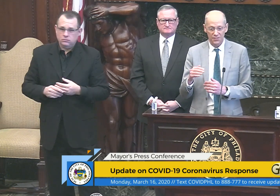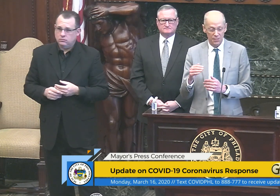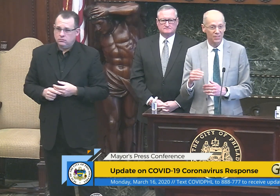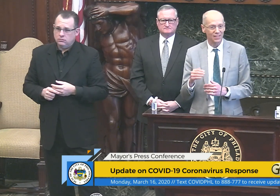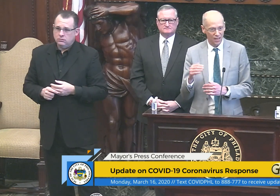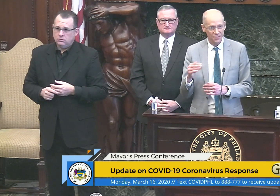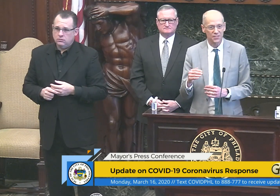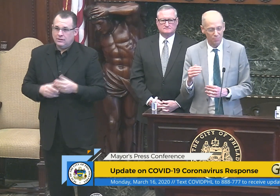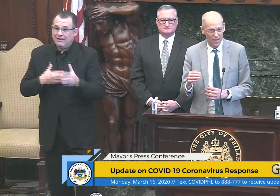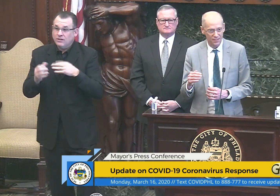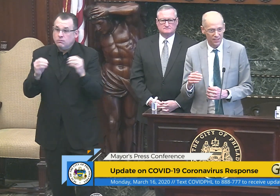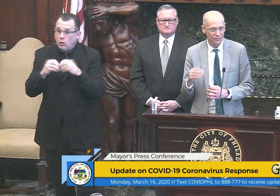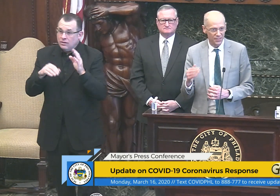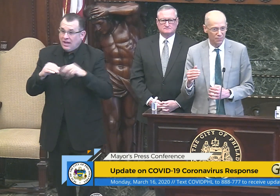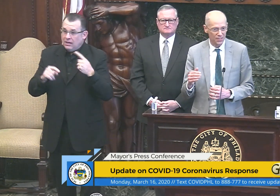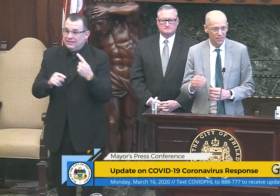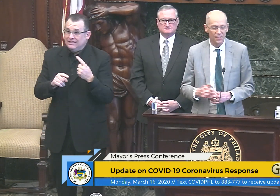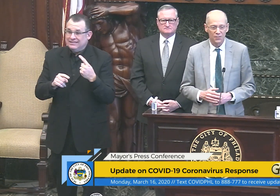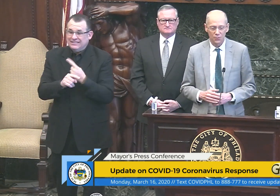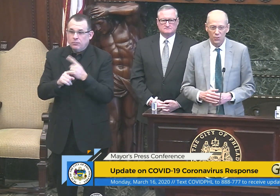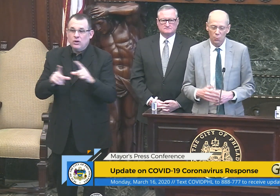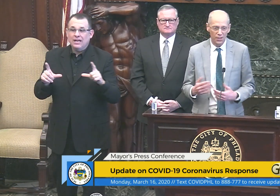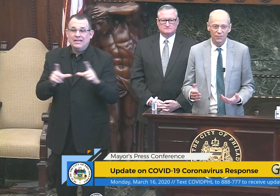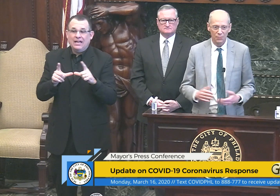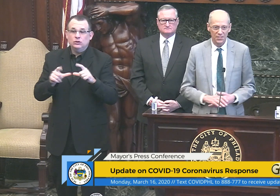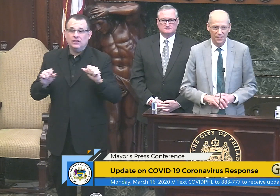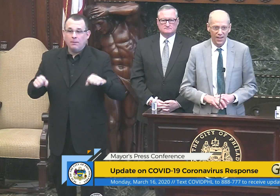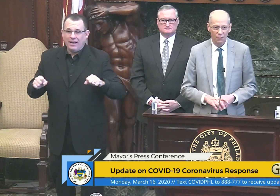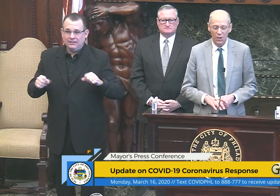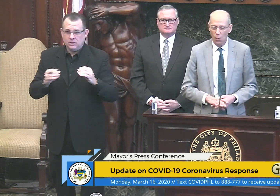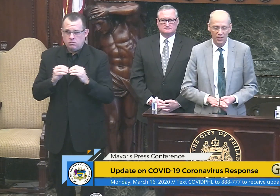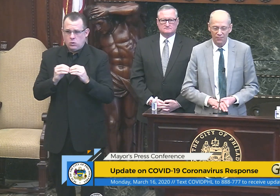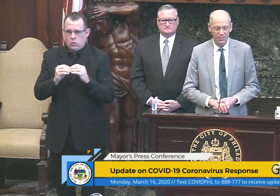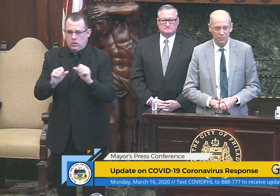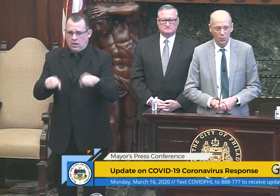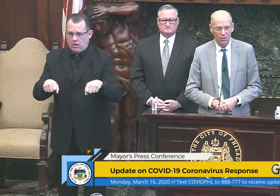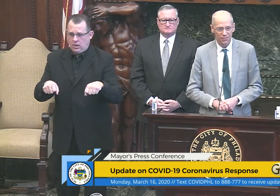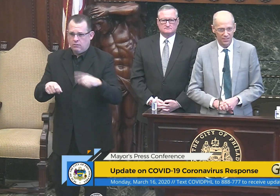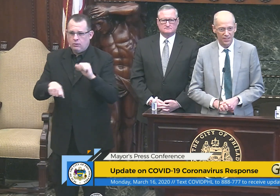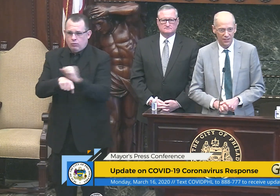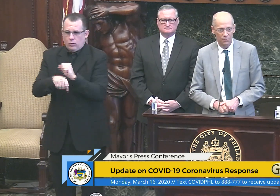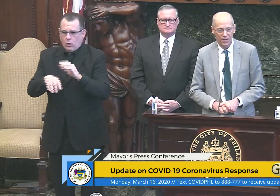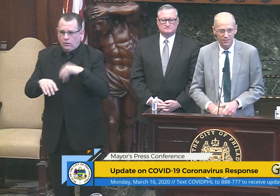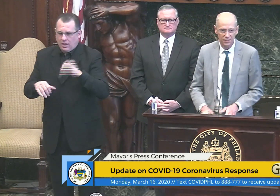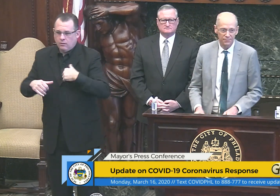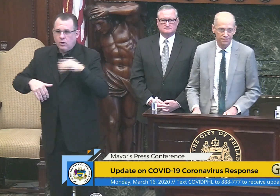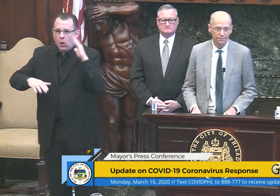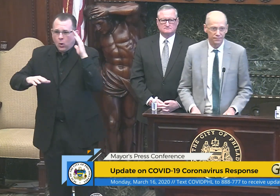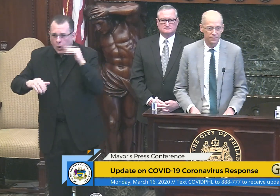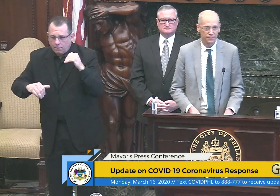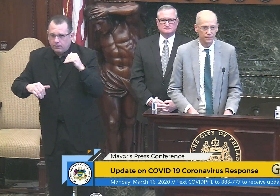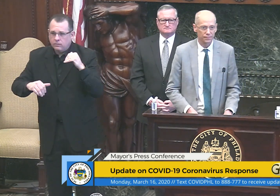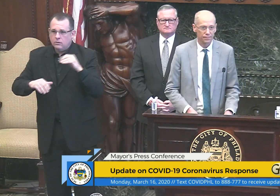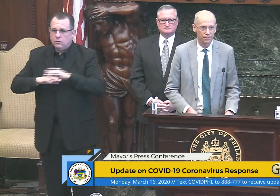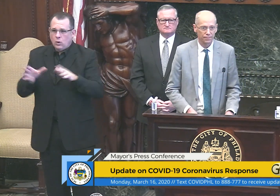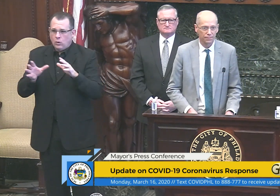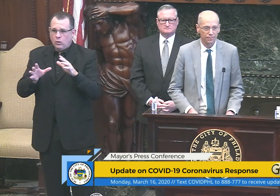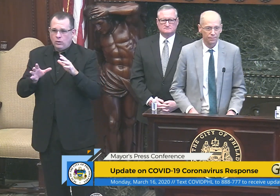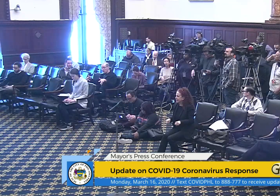their typically licensed capacity if need be. So we're working very much on that. We hope we never get to the point of exceeding our capacity.